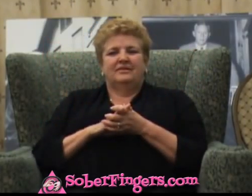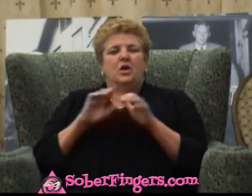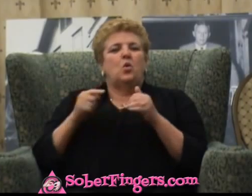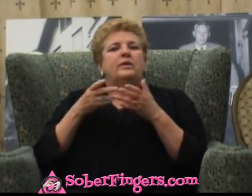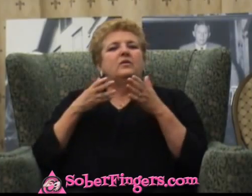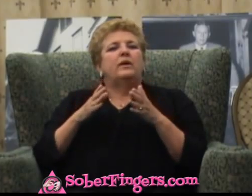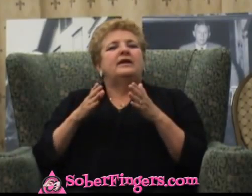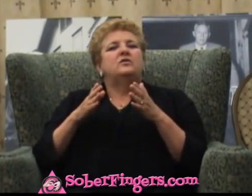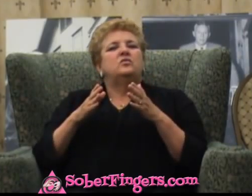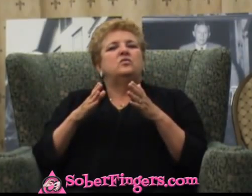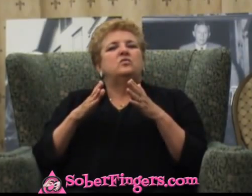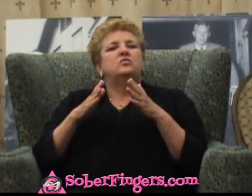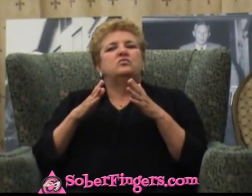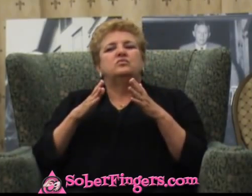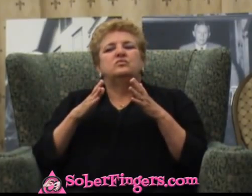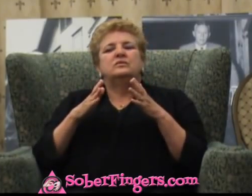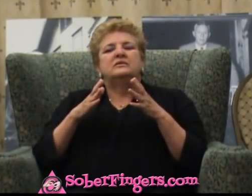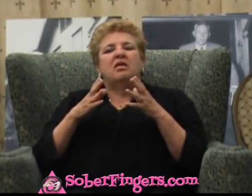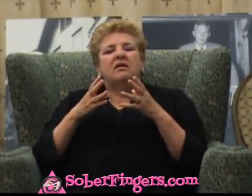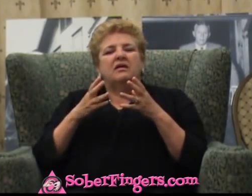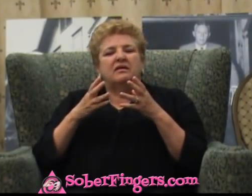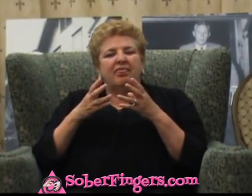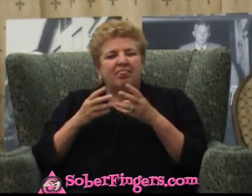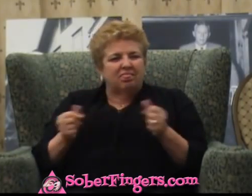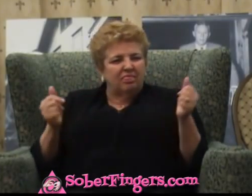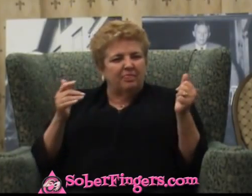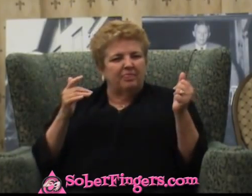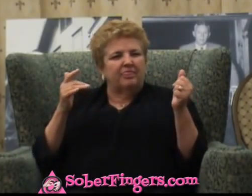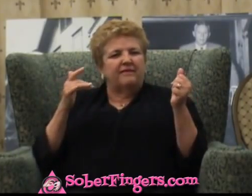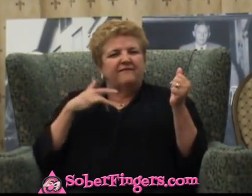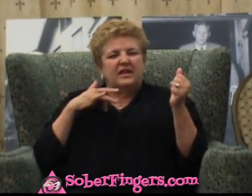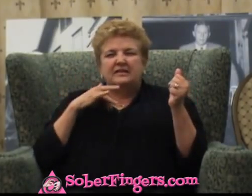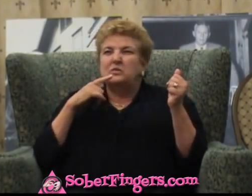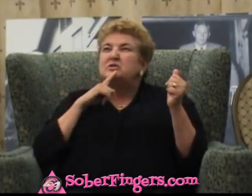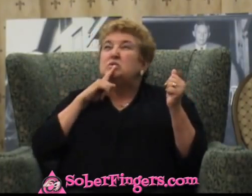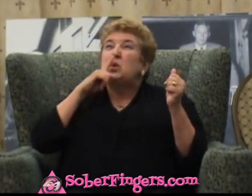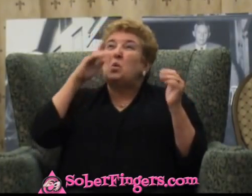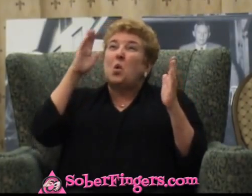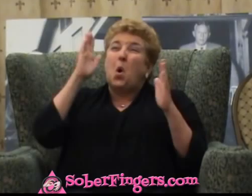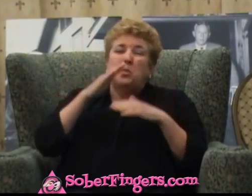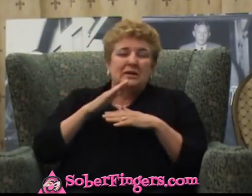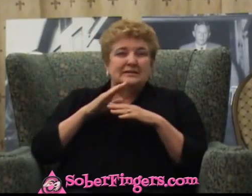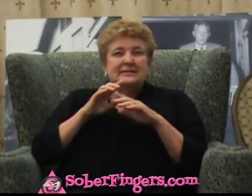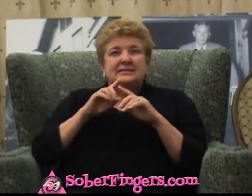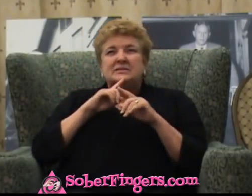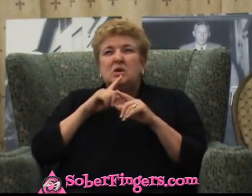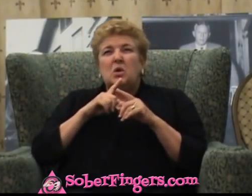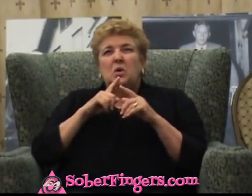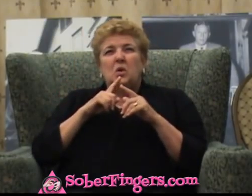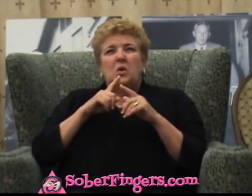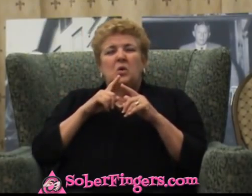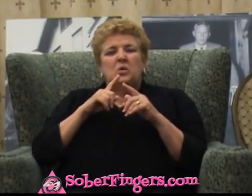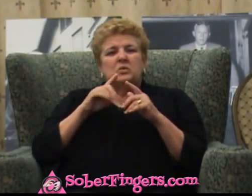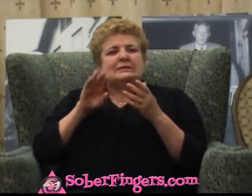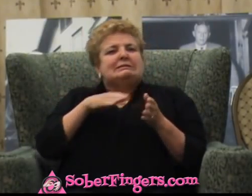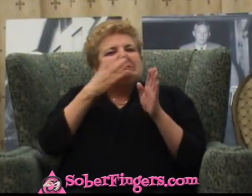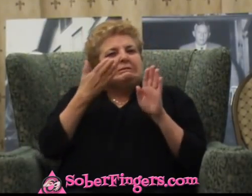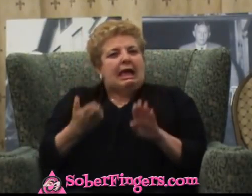so hopeless, and I was so dead inside